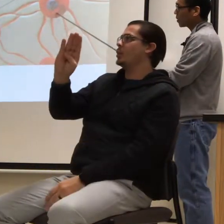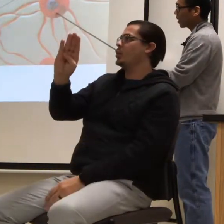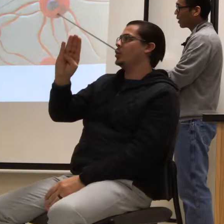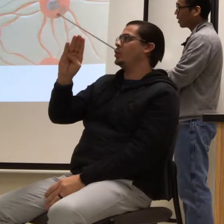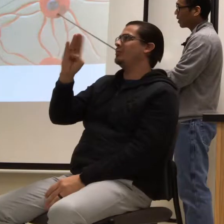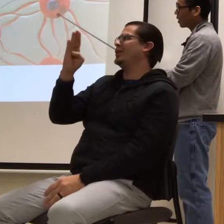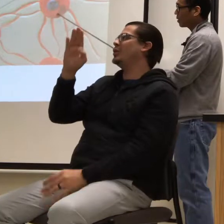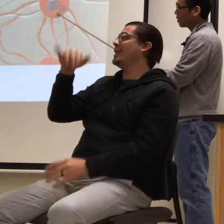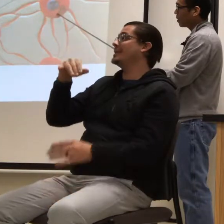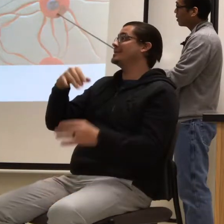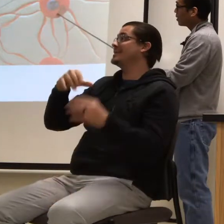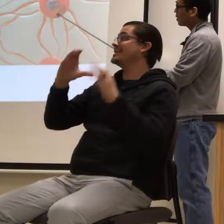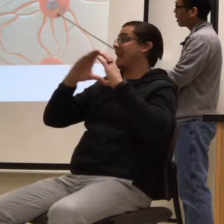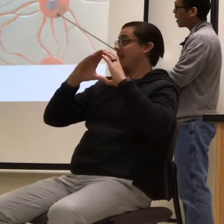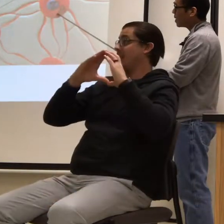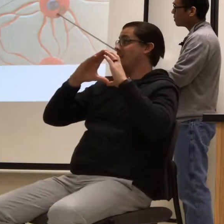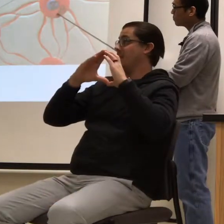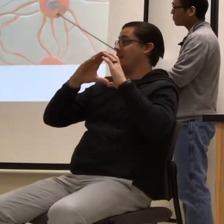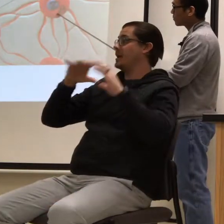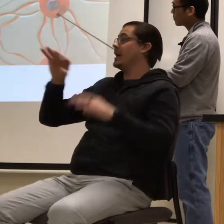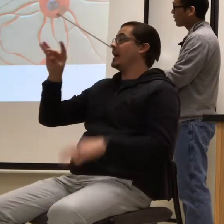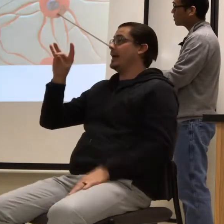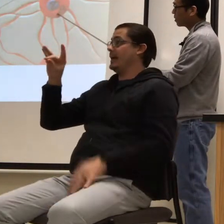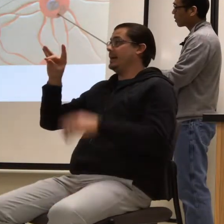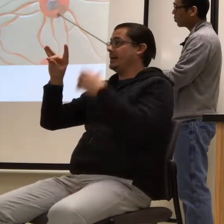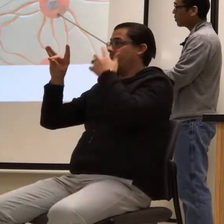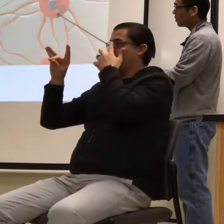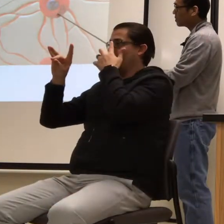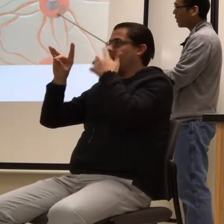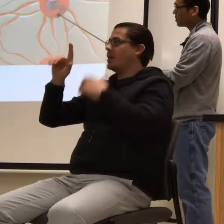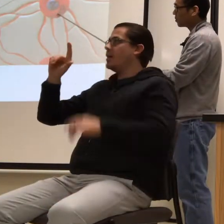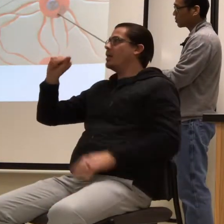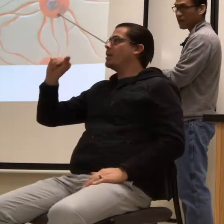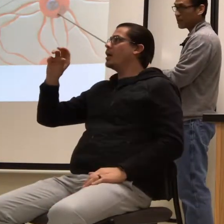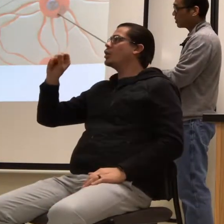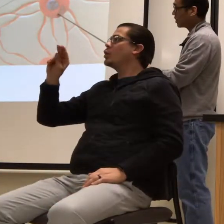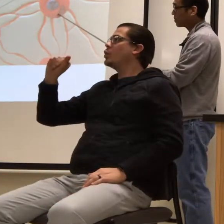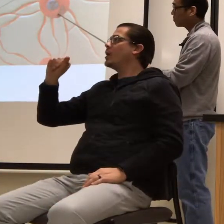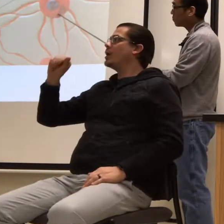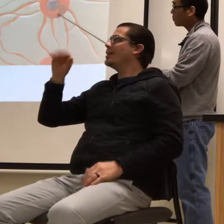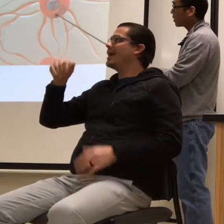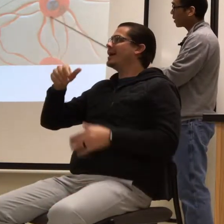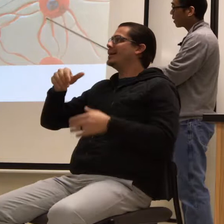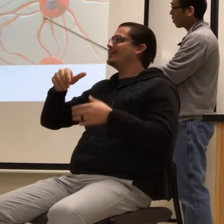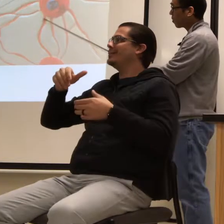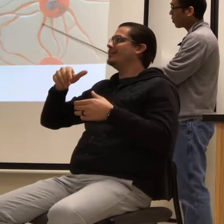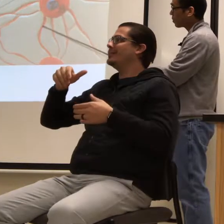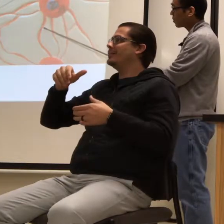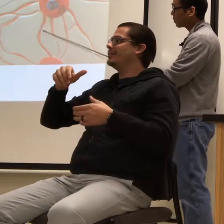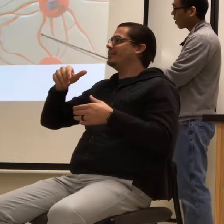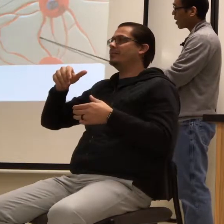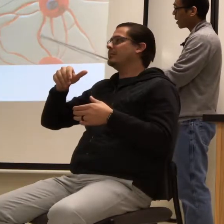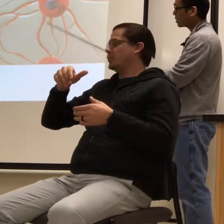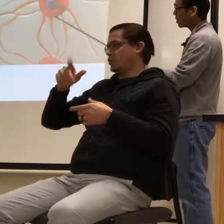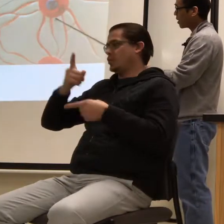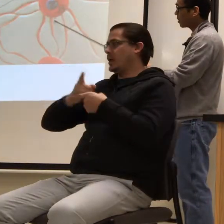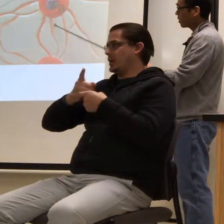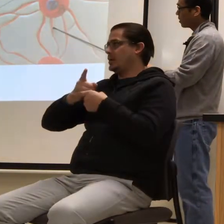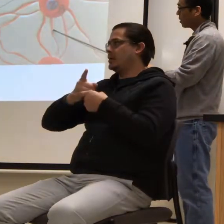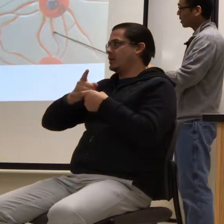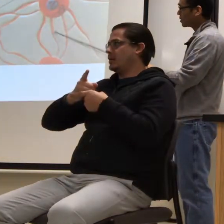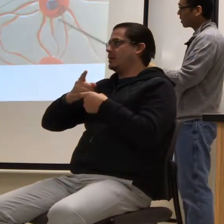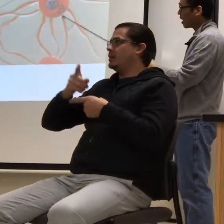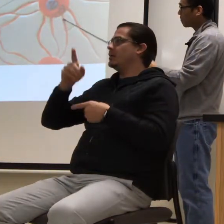cell, and 8 is the lacuna, the space it resides in. And again, all the little lines